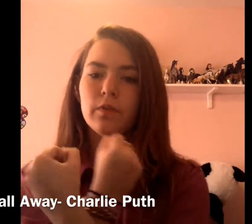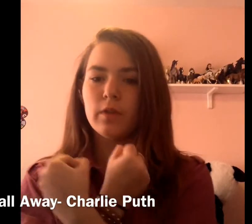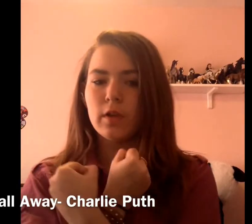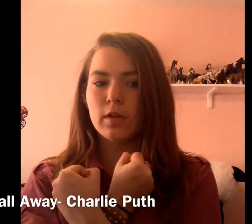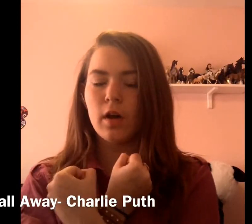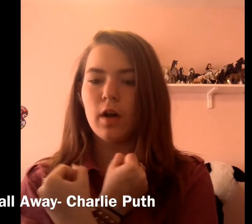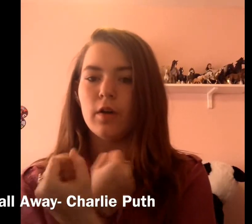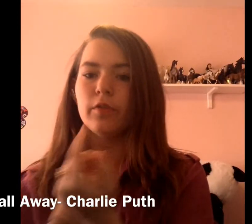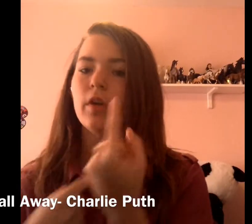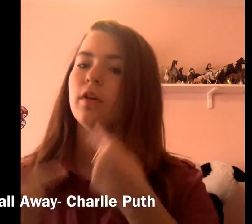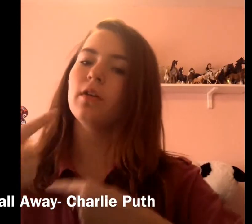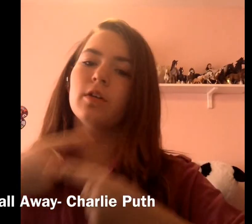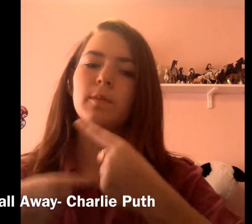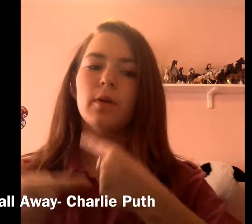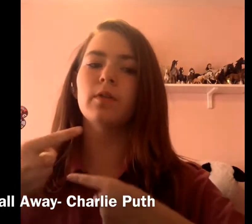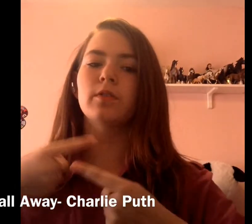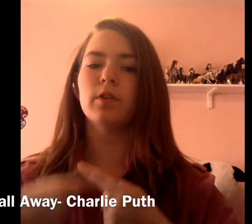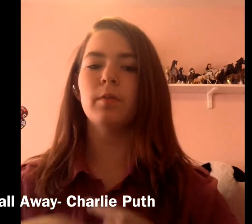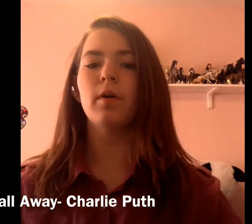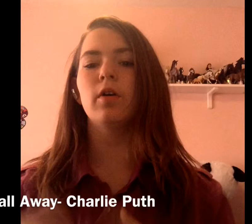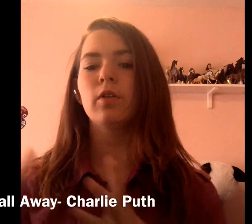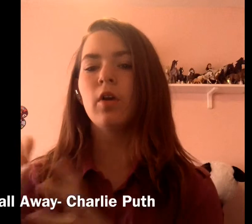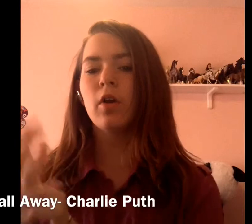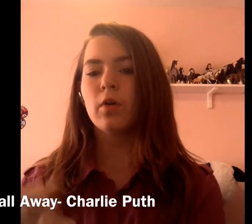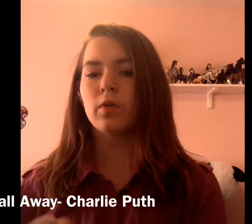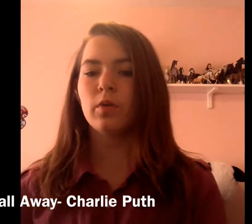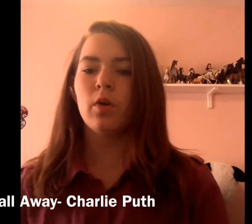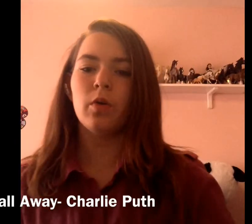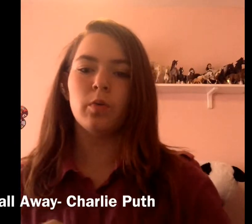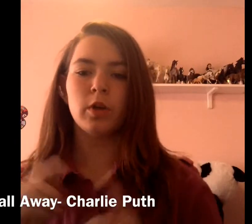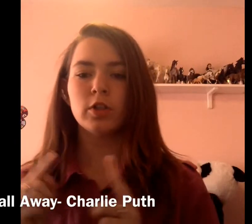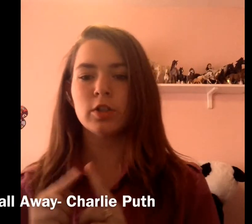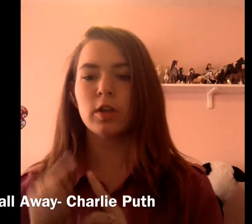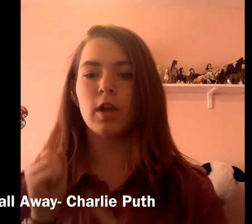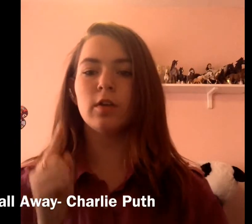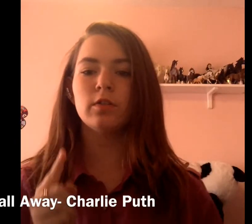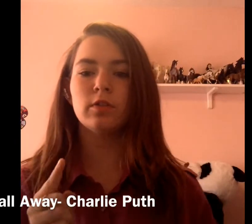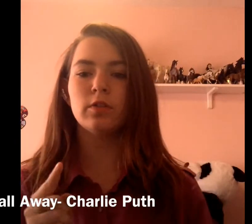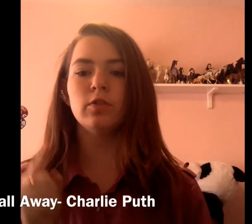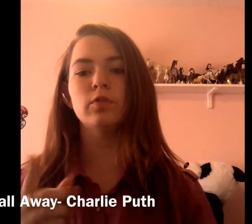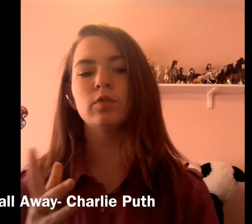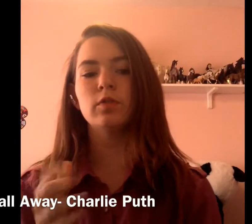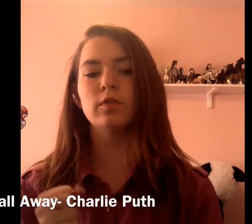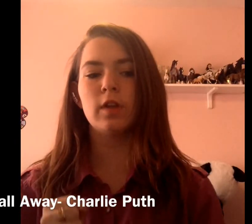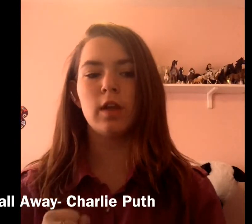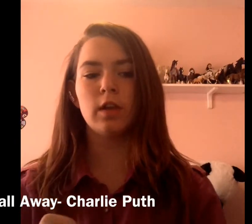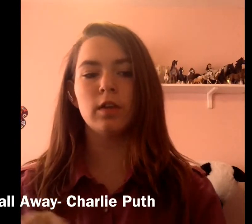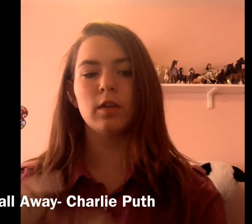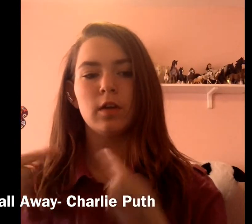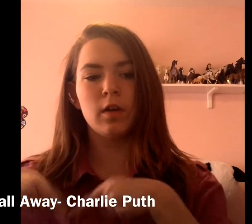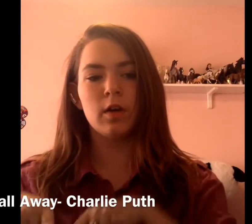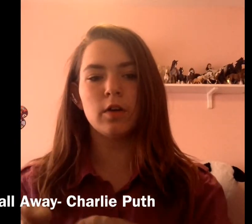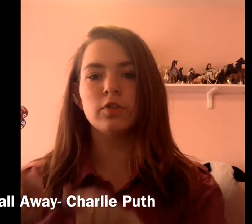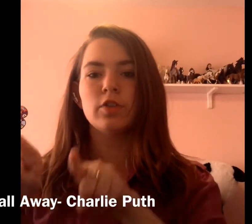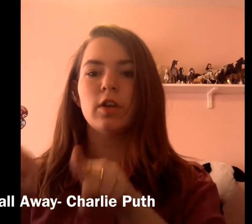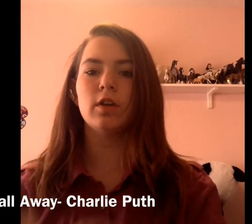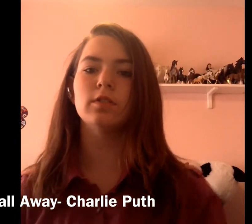you love Come on, come on, come on Reaching out to you, so take a chance